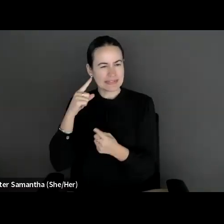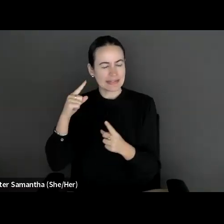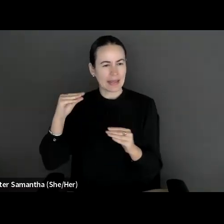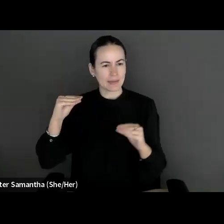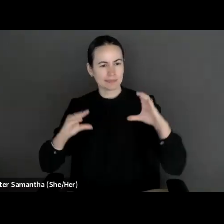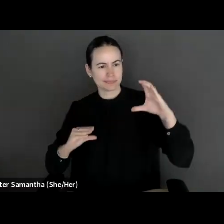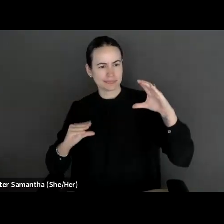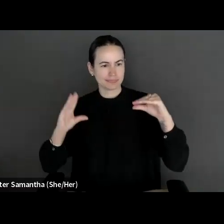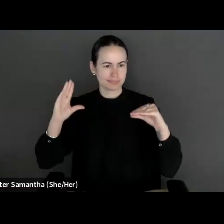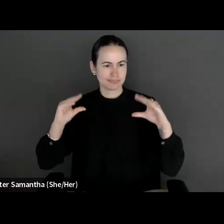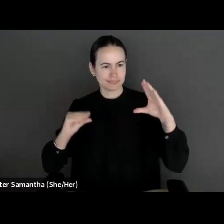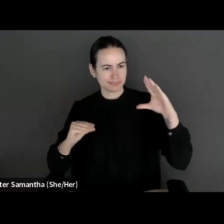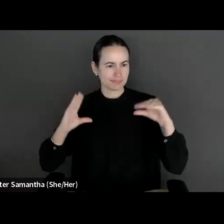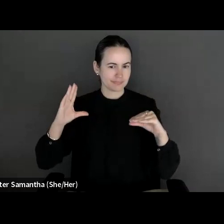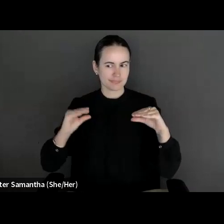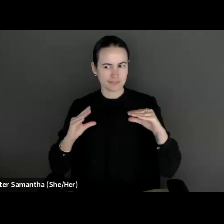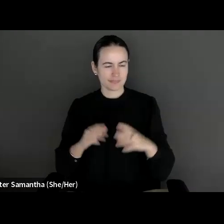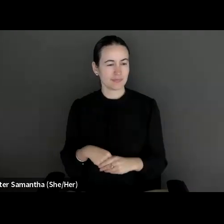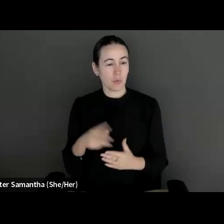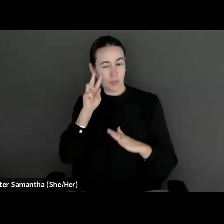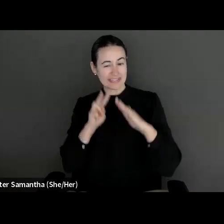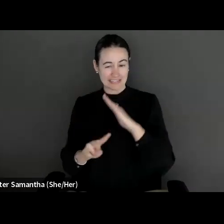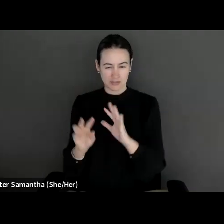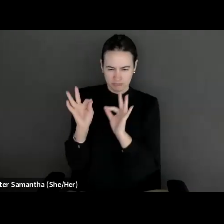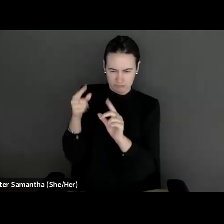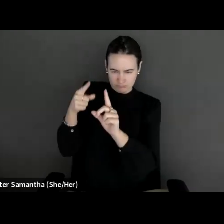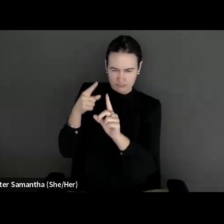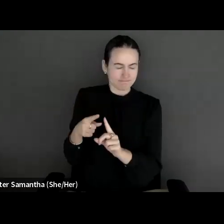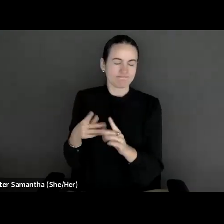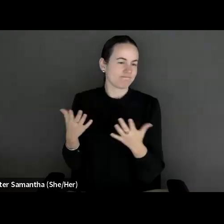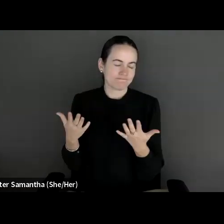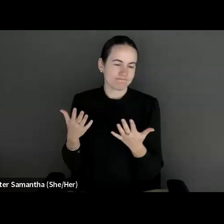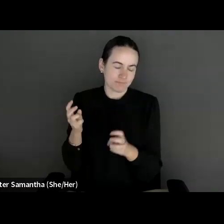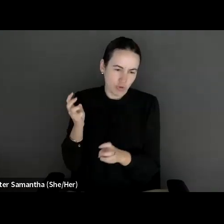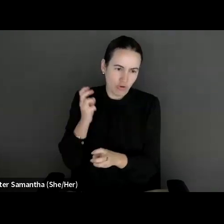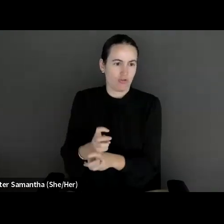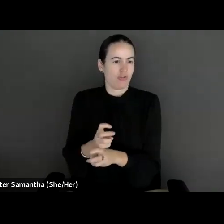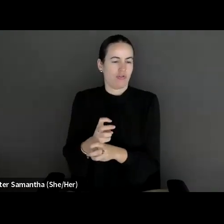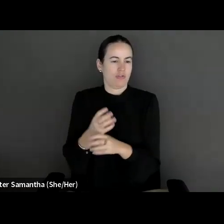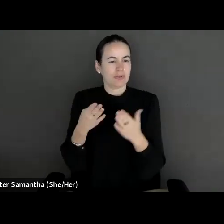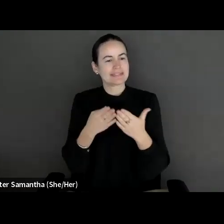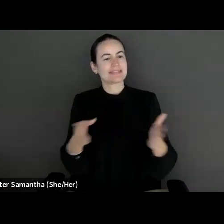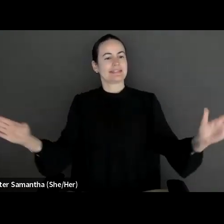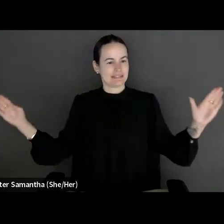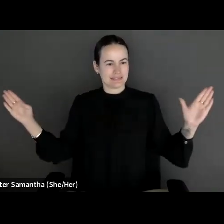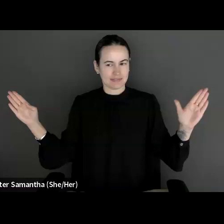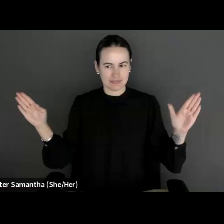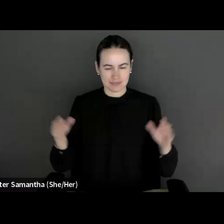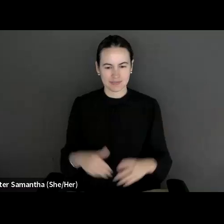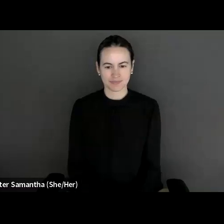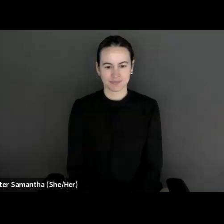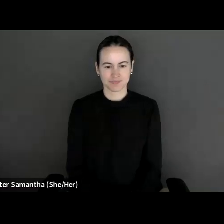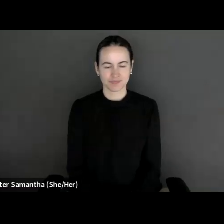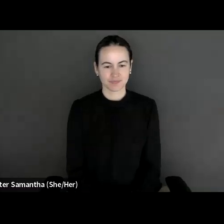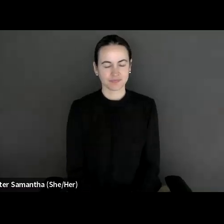difficult to make precise predictions to a very broad score use context. And finally, I also want to